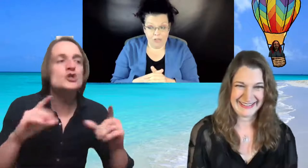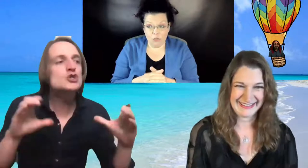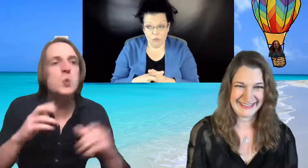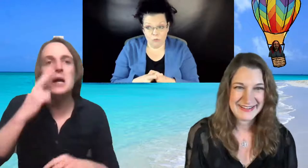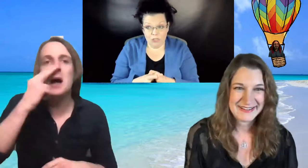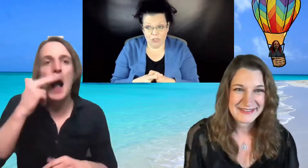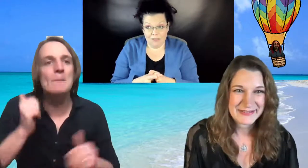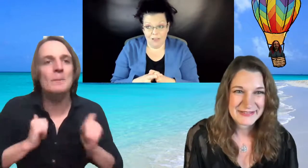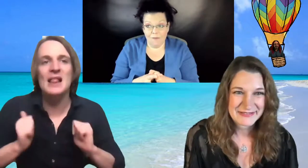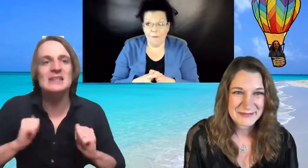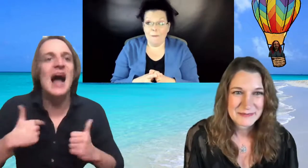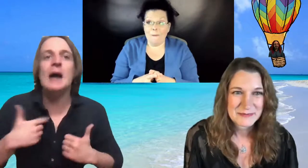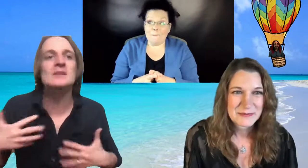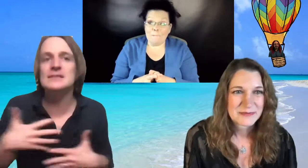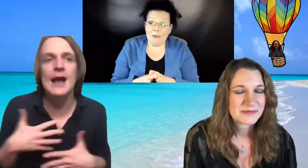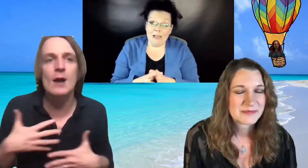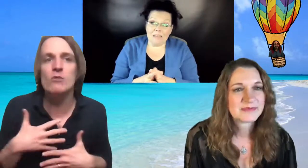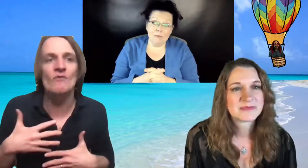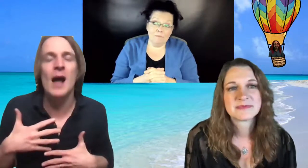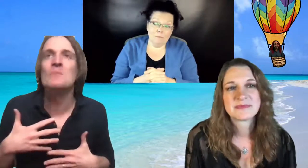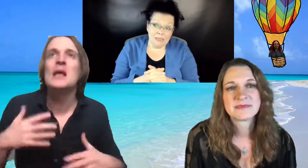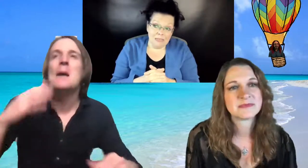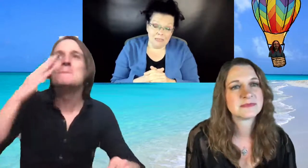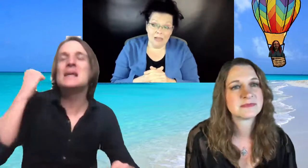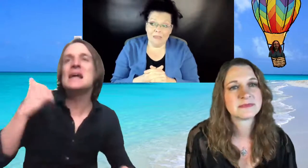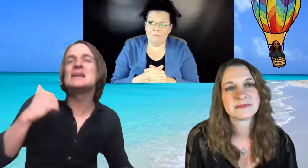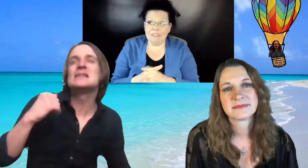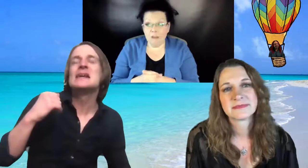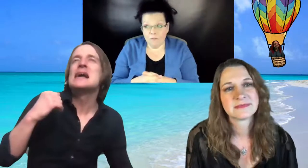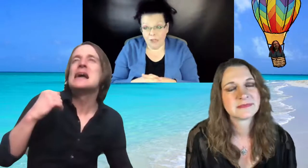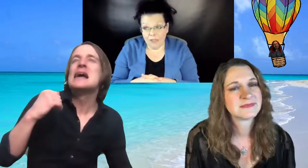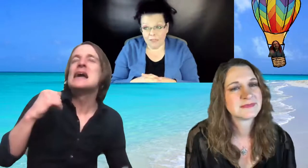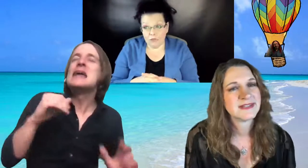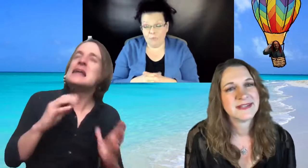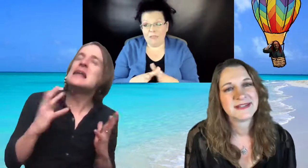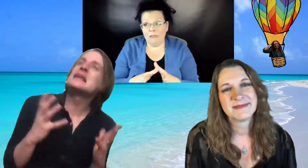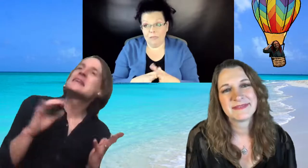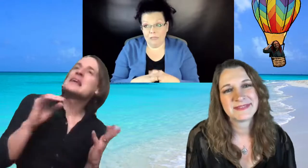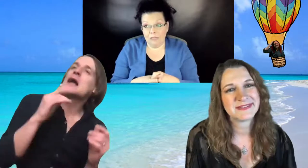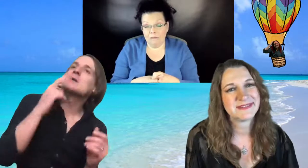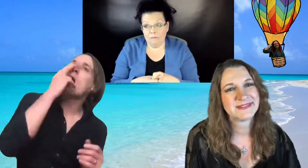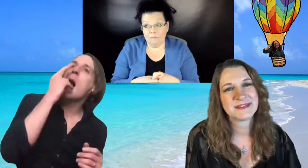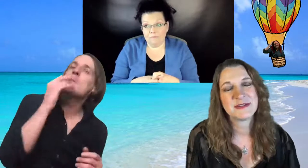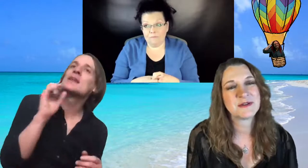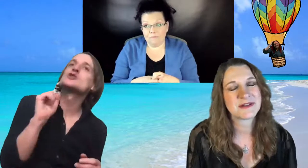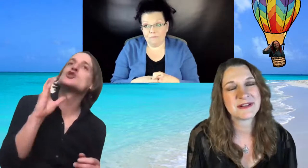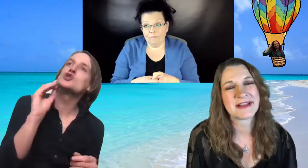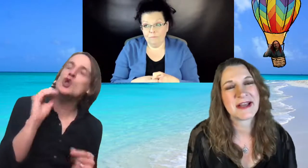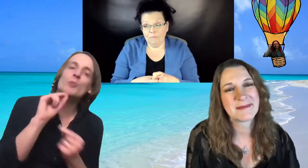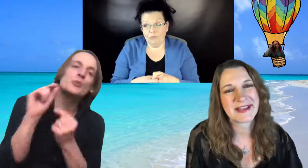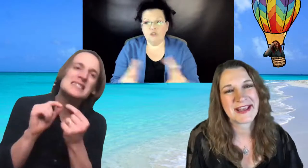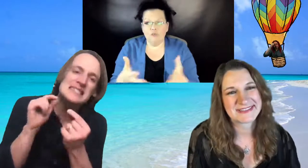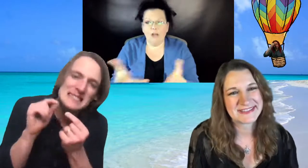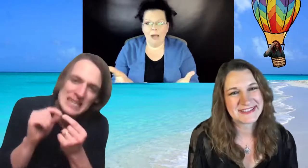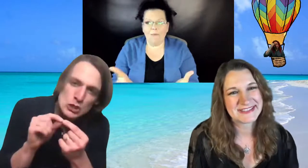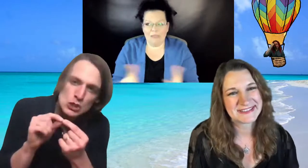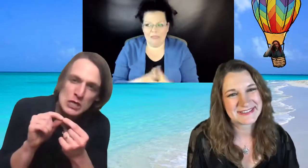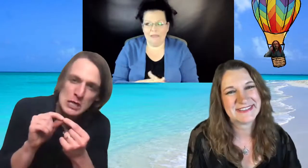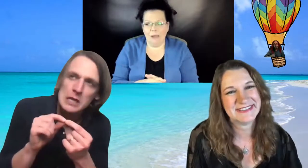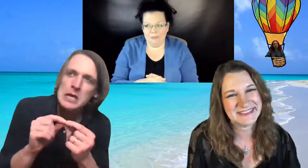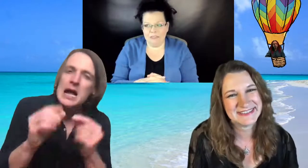funny. I do appreciate that. But as a comedian, I am terrified to be a comedian. To do like comic